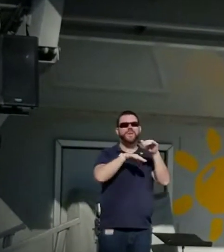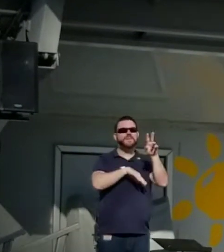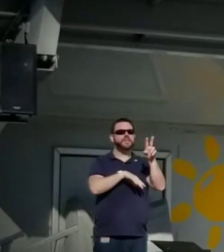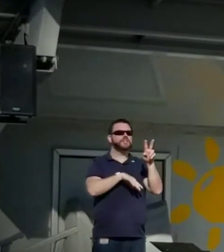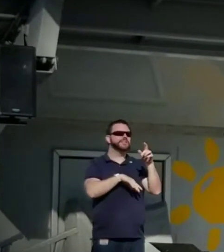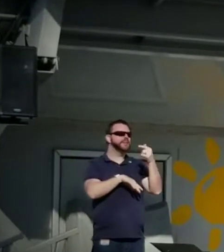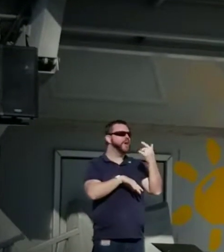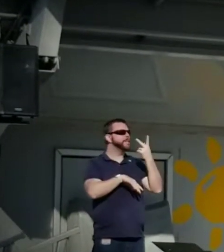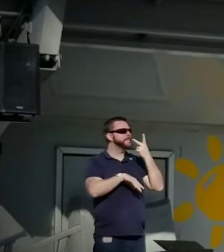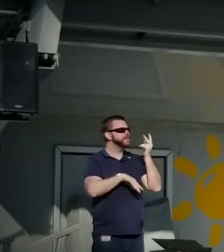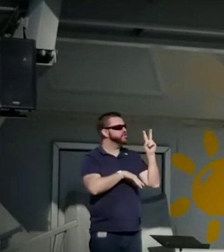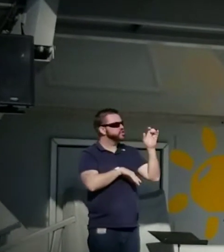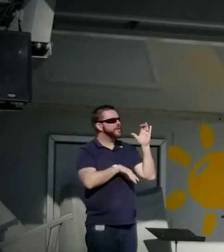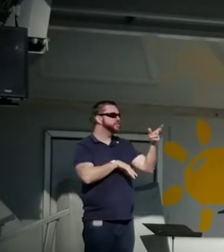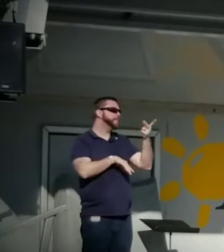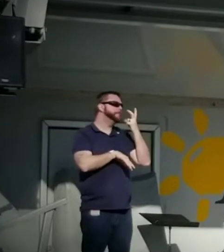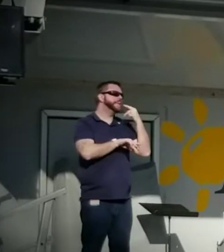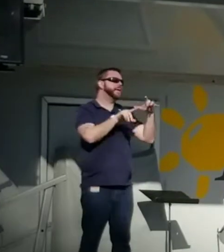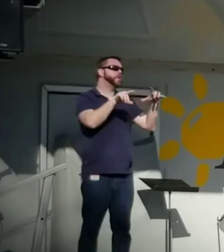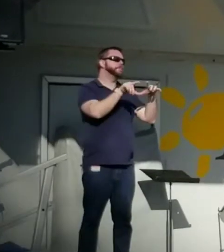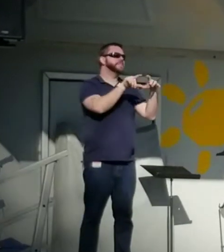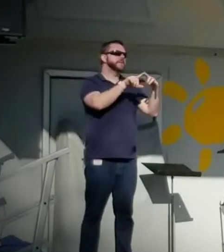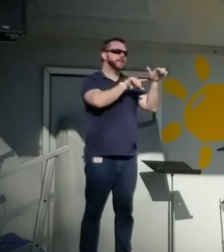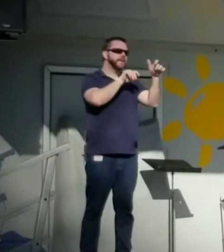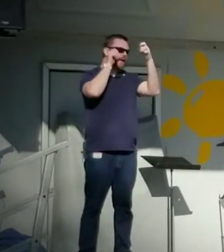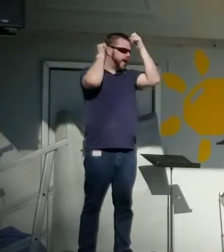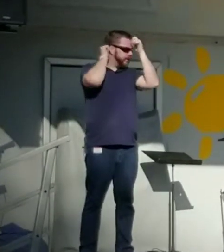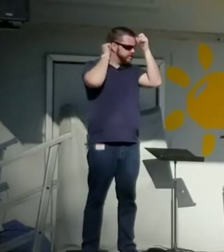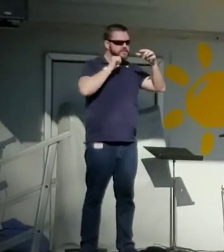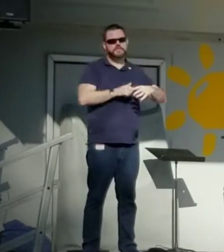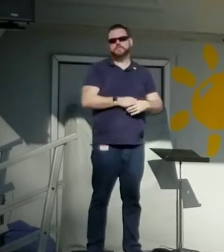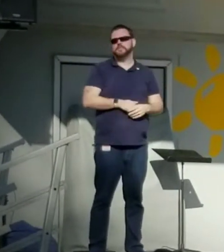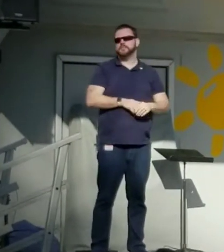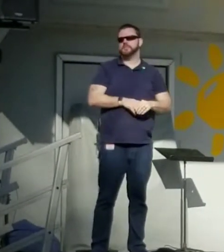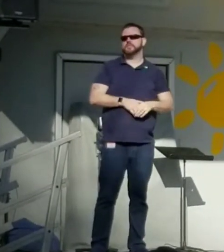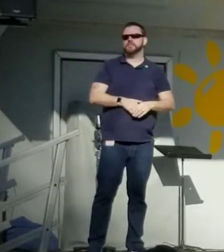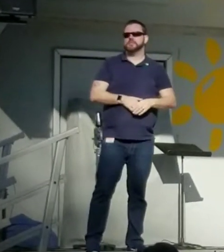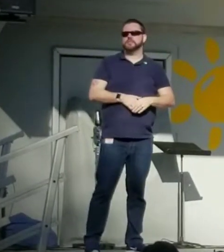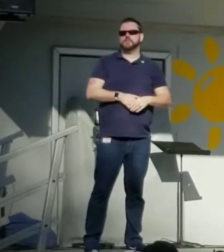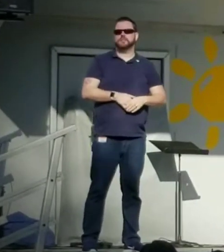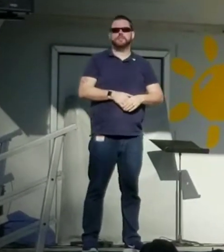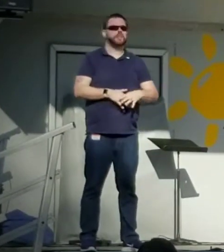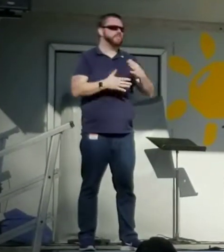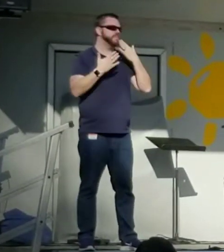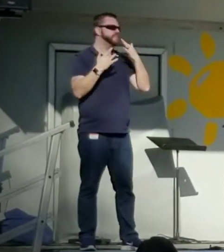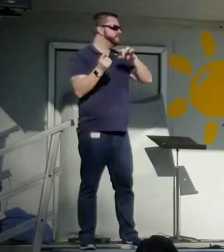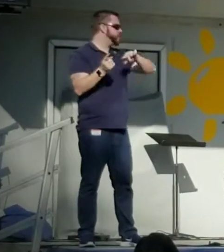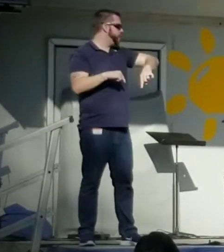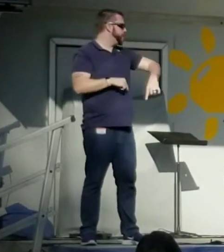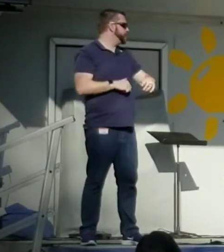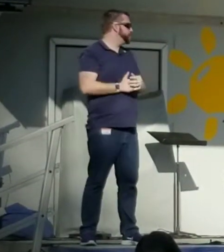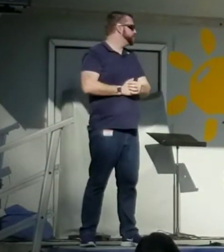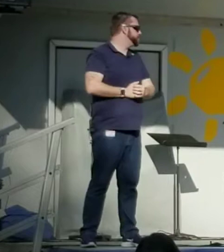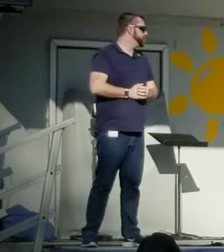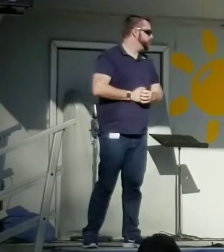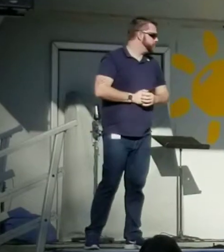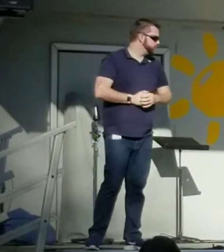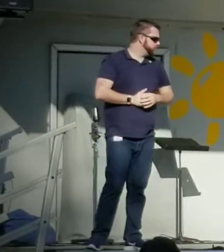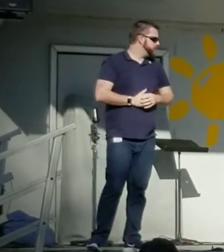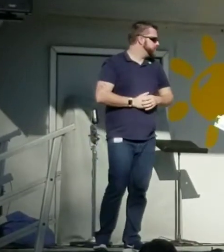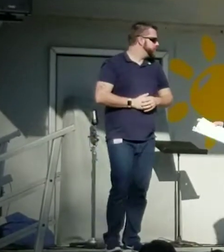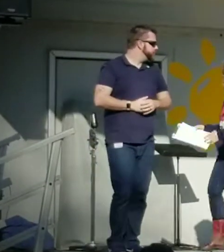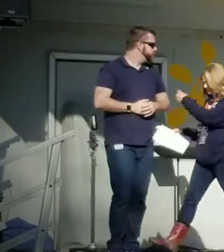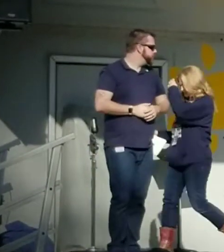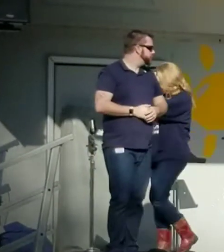pussy hats for the Los Angeles and Kern County March. Yeah, Verda. Thank you for coming, Verda.